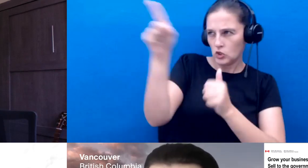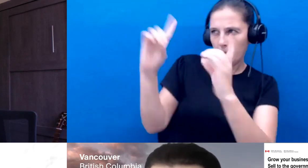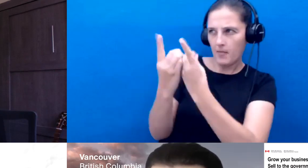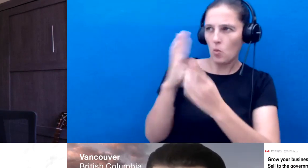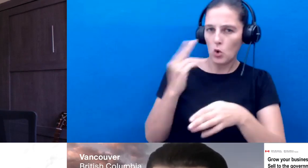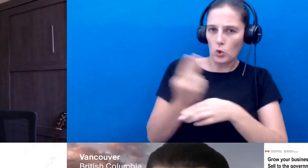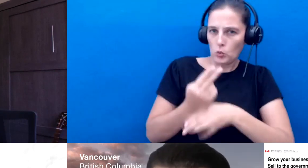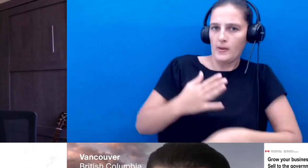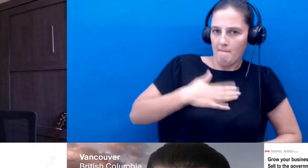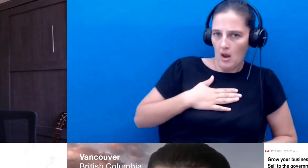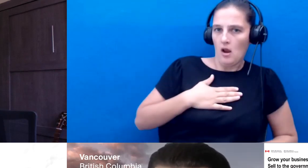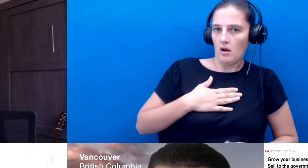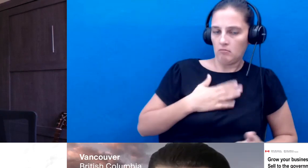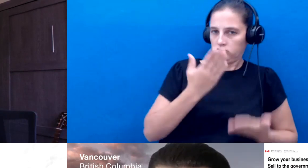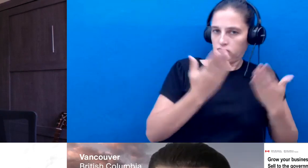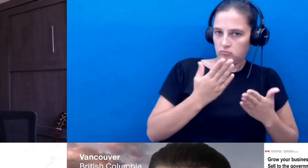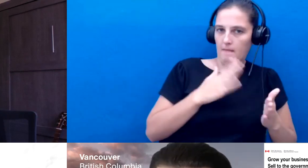what you sell is